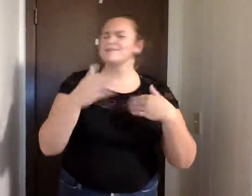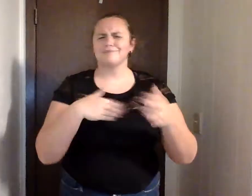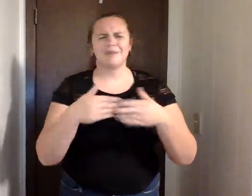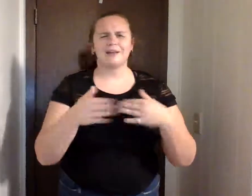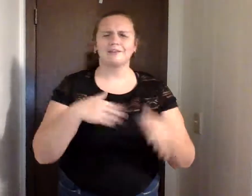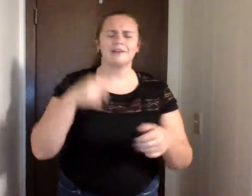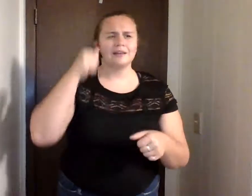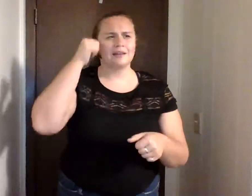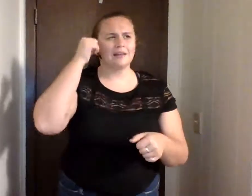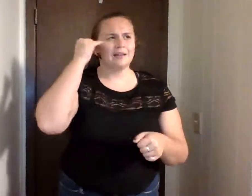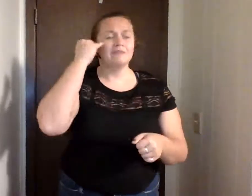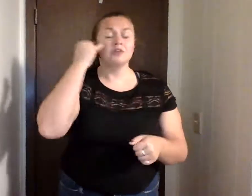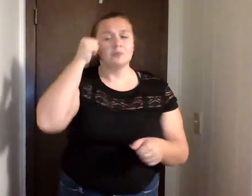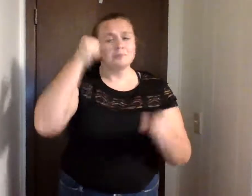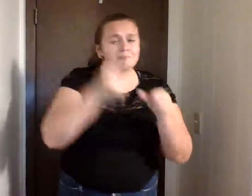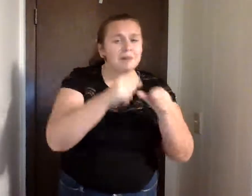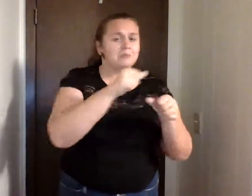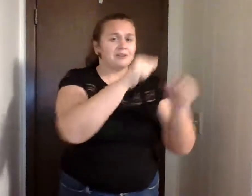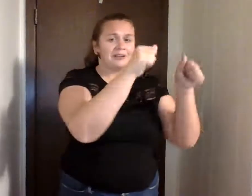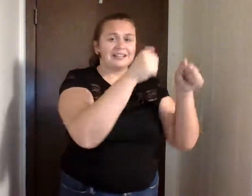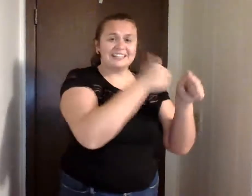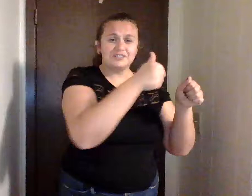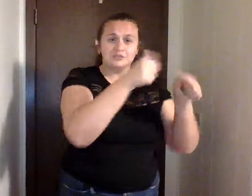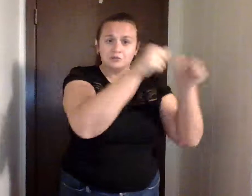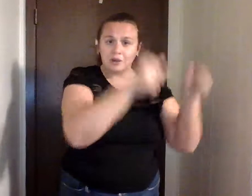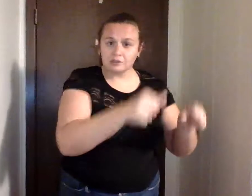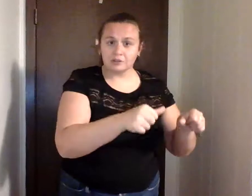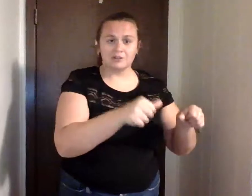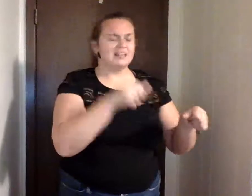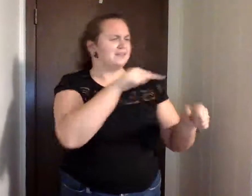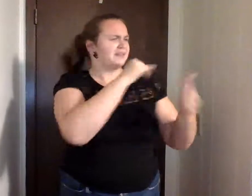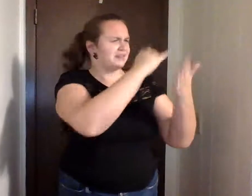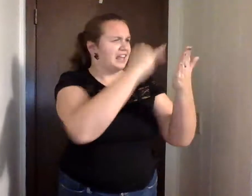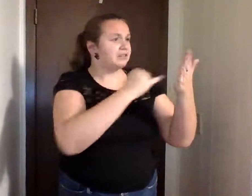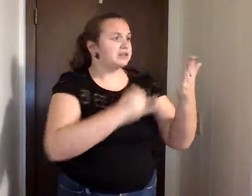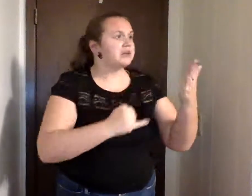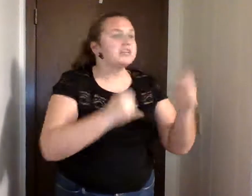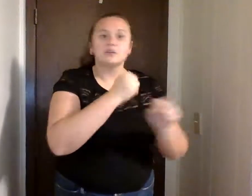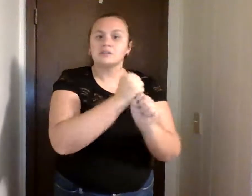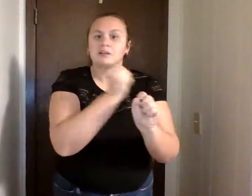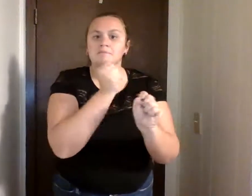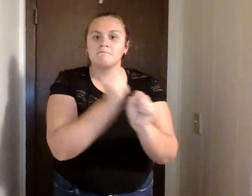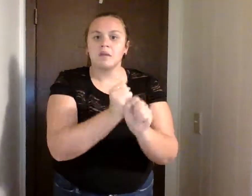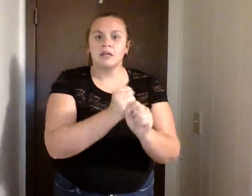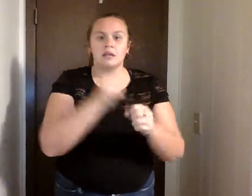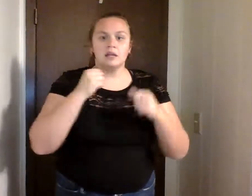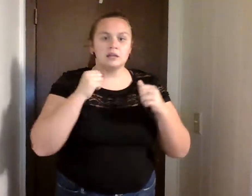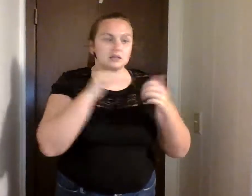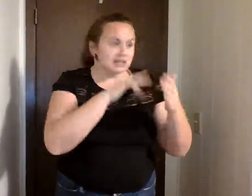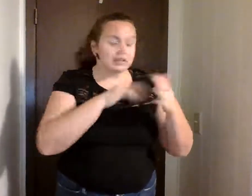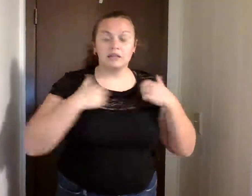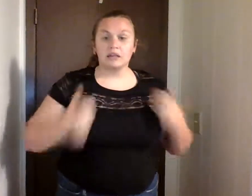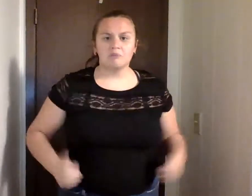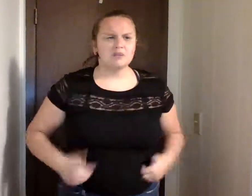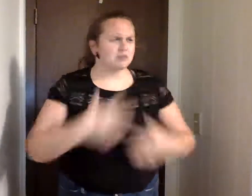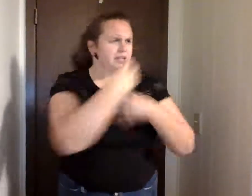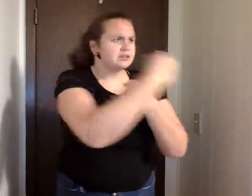remember every little structure or not, these medical illustrations are what make studying anatomy so intriguing. In looking at